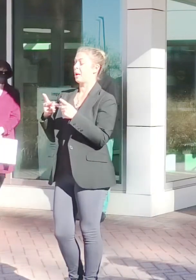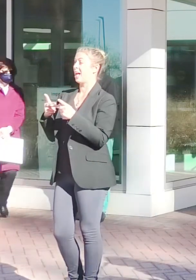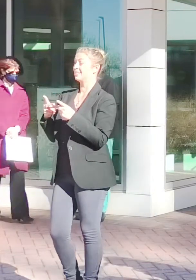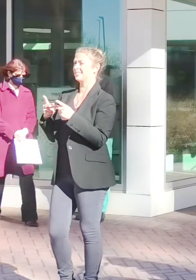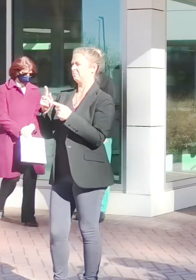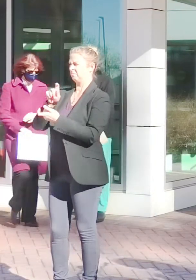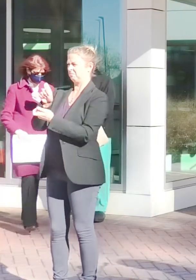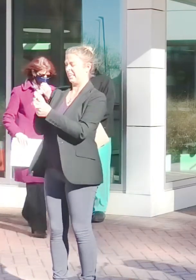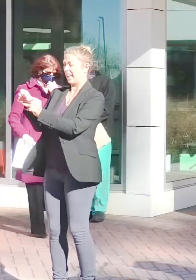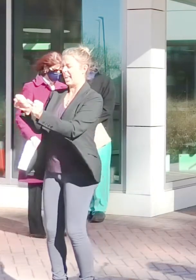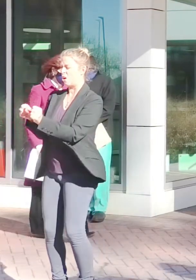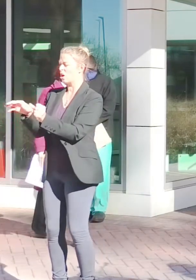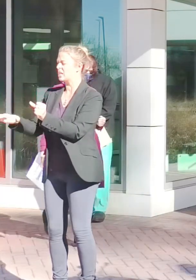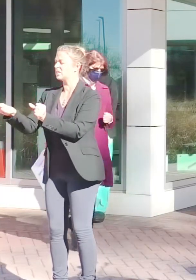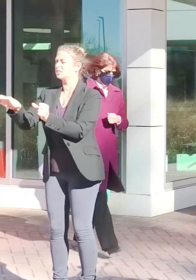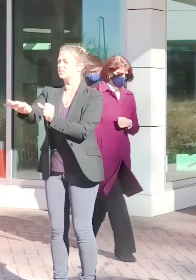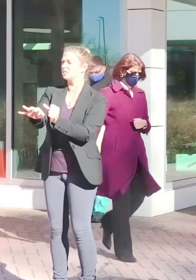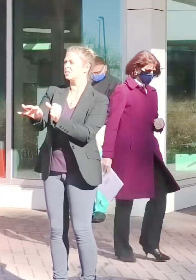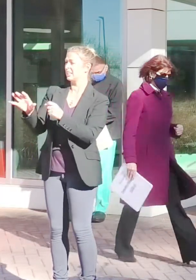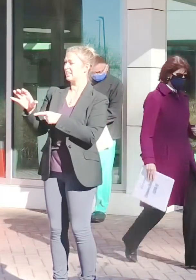Dr. Rossman?